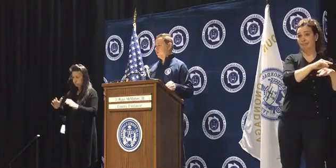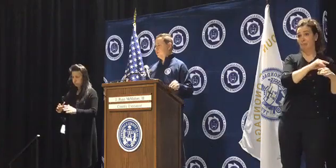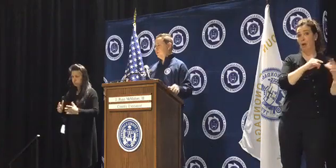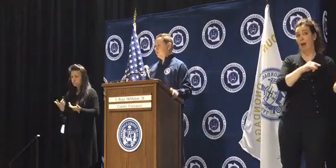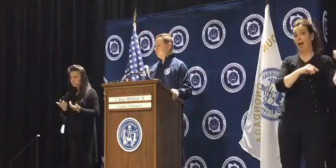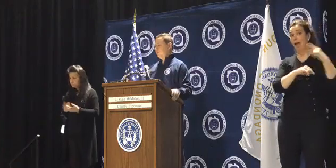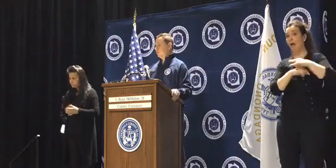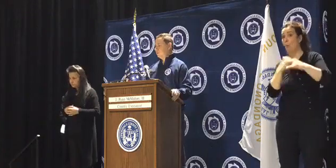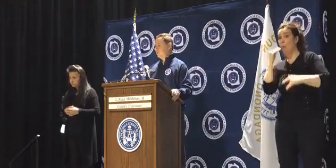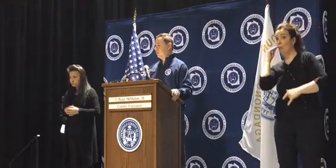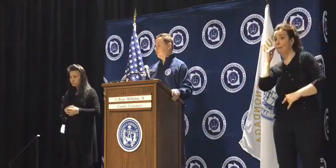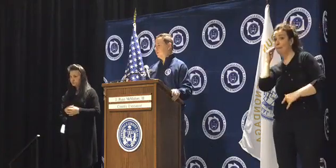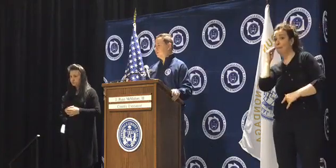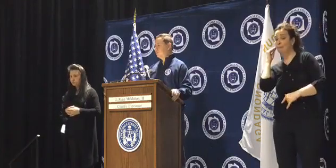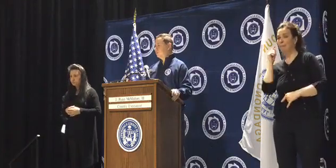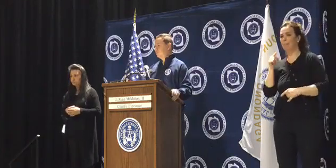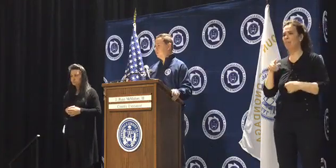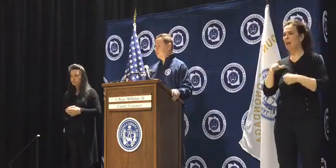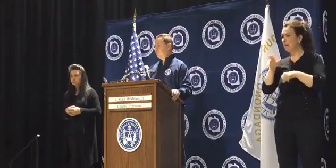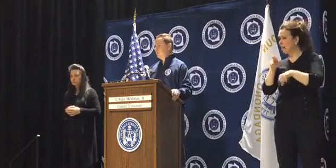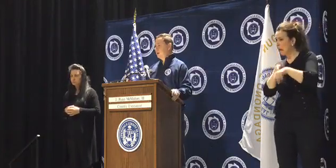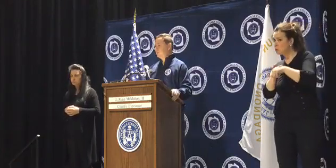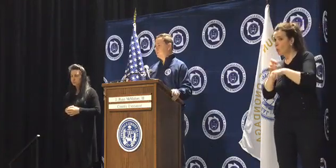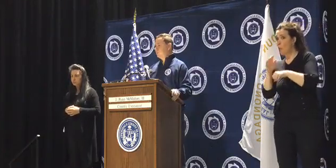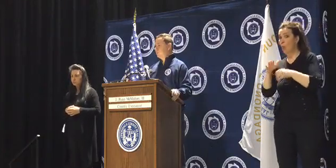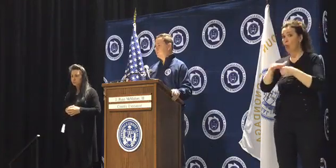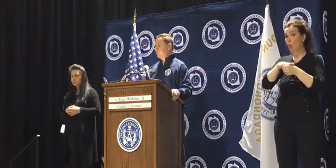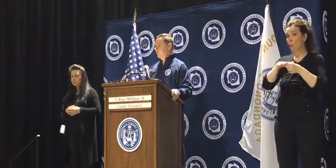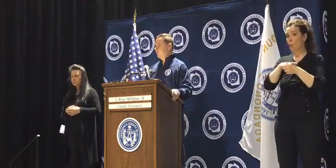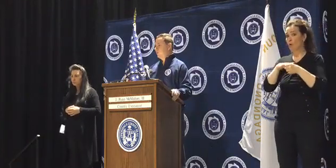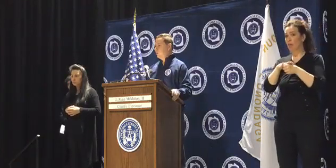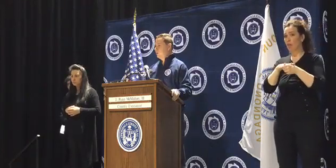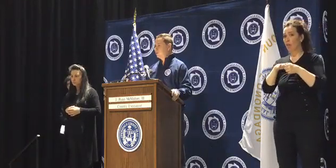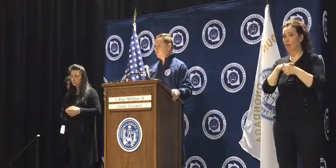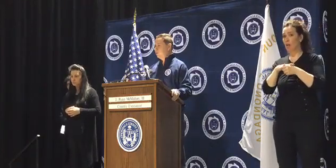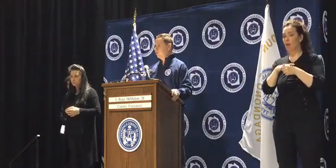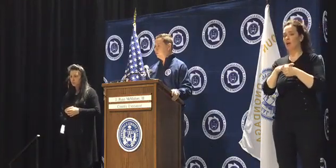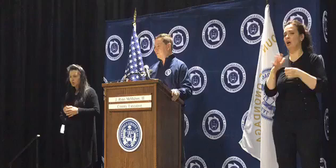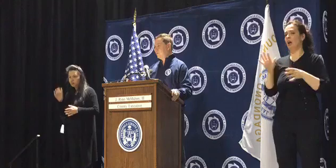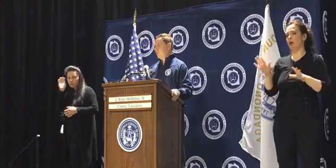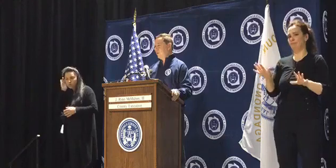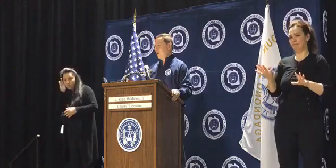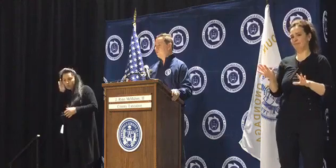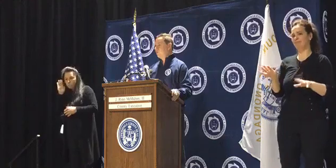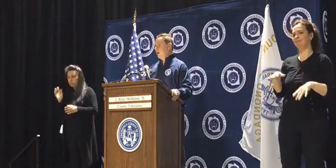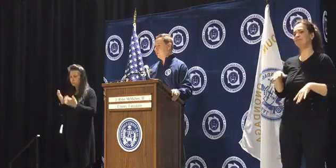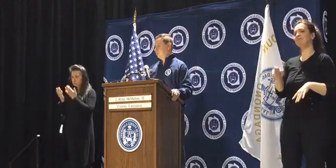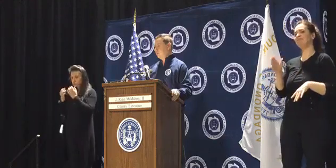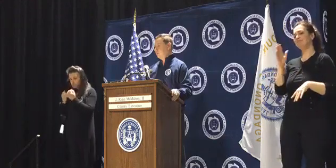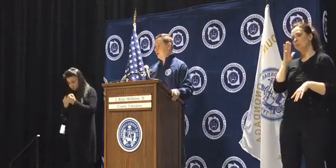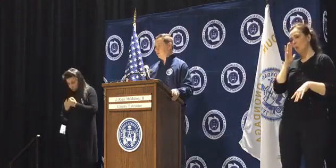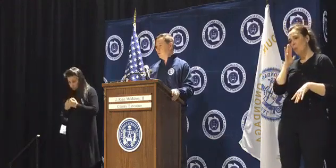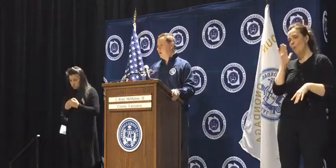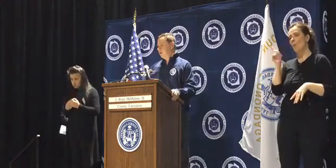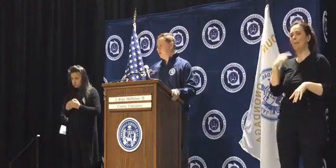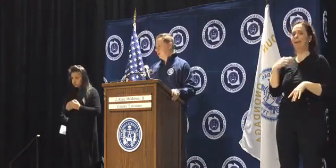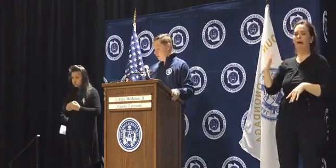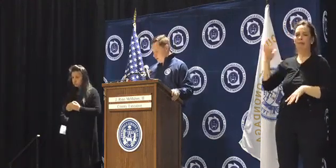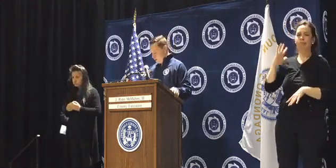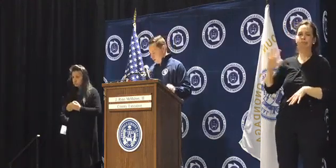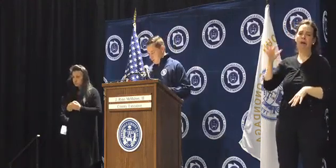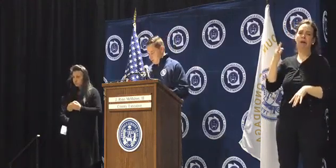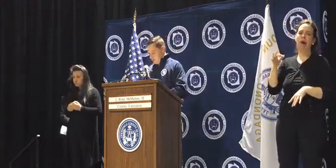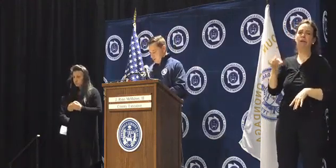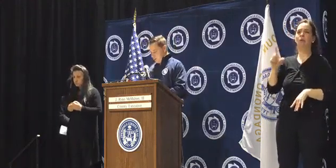national stories are just, I mean, I was 19, 20, and 21-year-old once too, and I thought I was bad, okay?